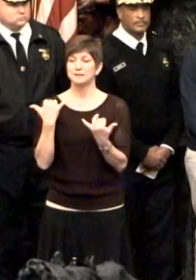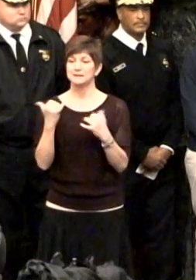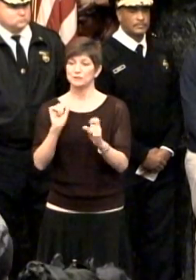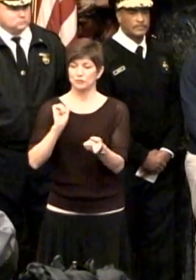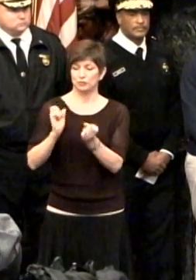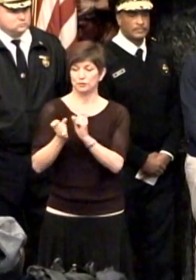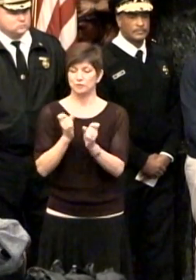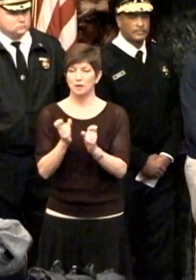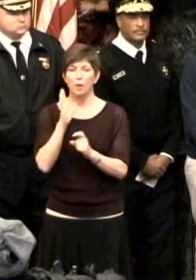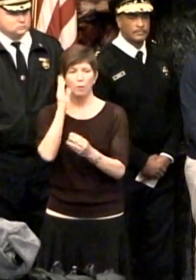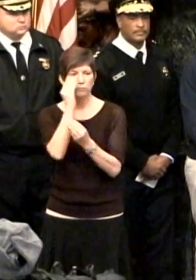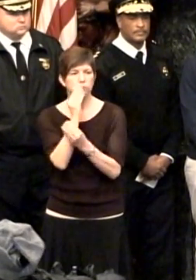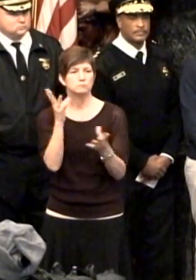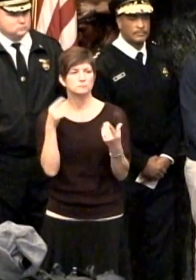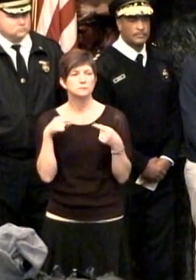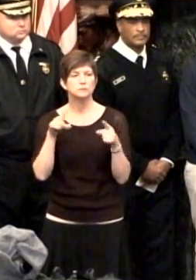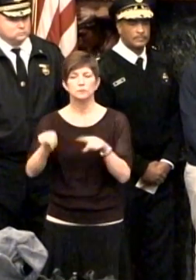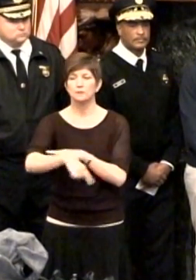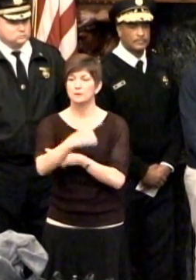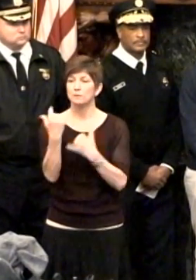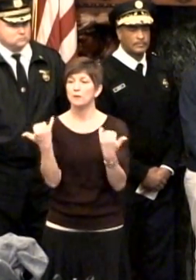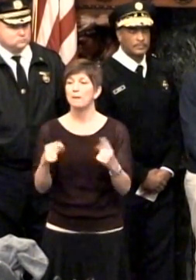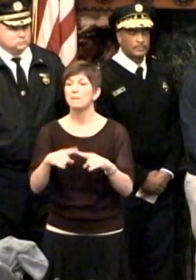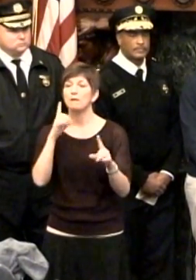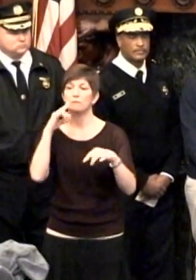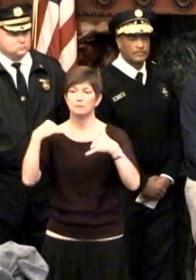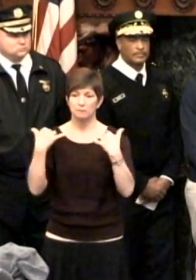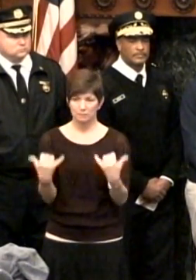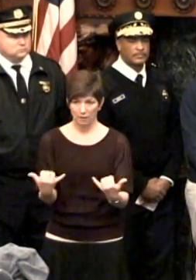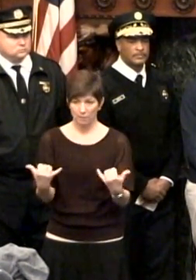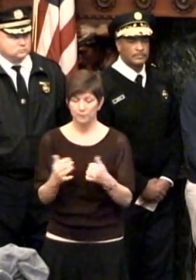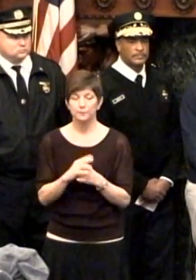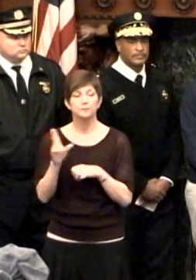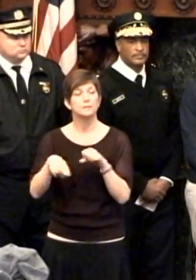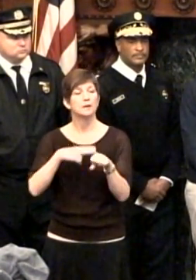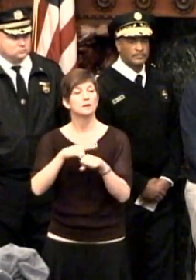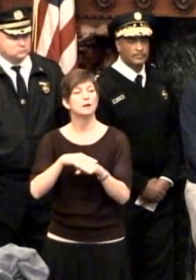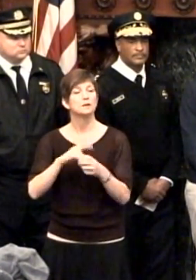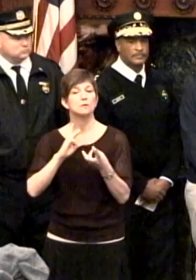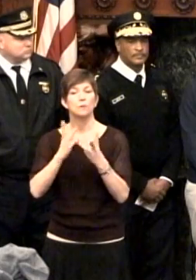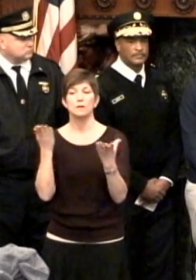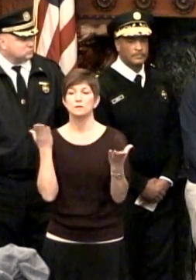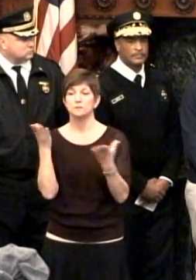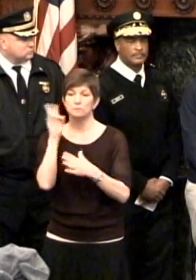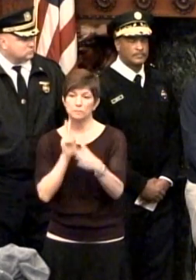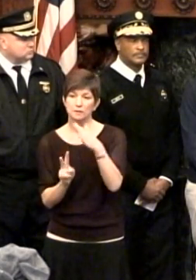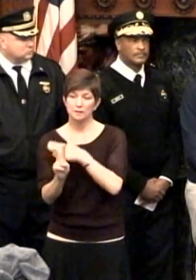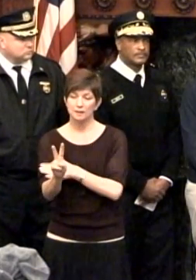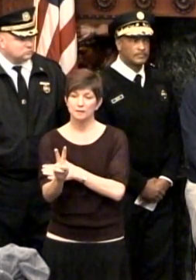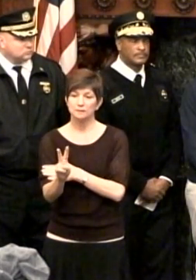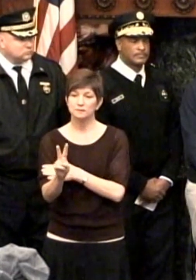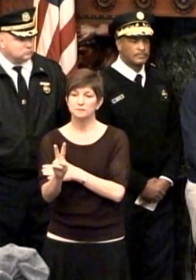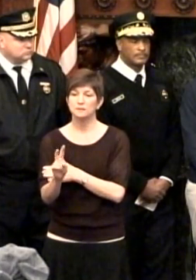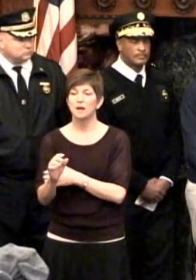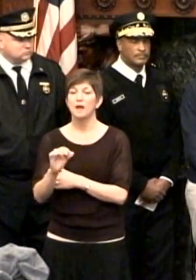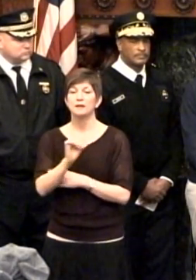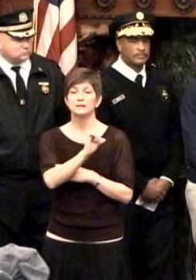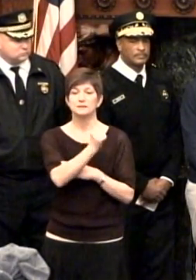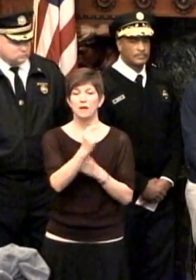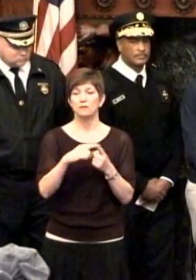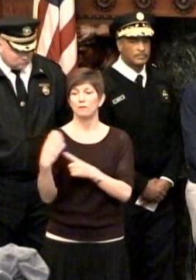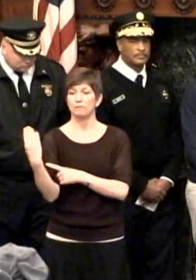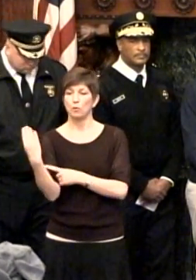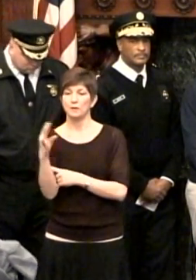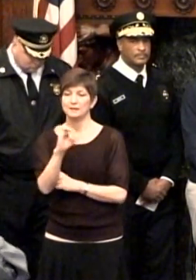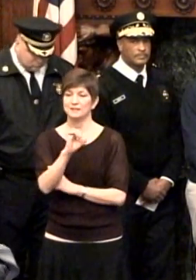provide continued updates during the course of the day, but for the moment, the National Weather Service is predicting a 10 to 14-inch